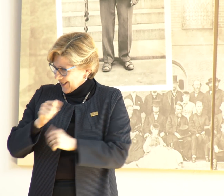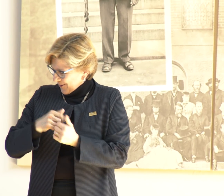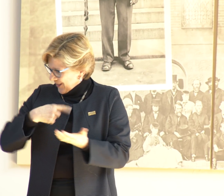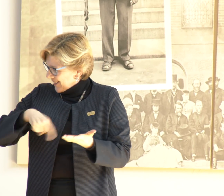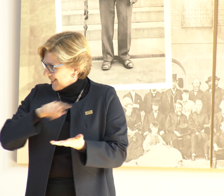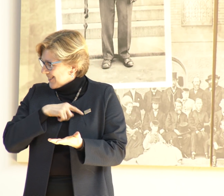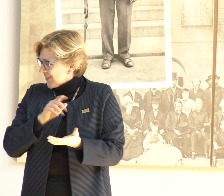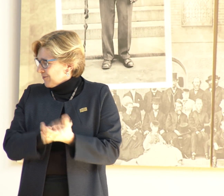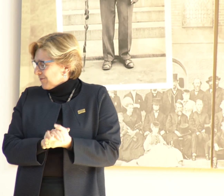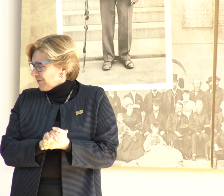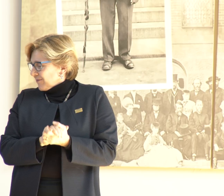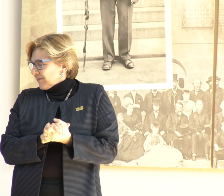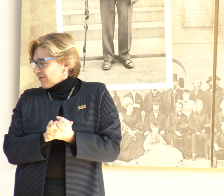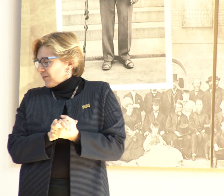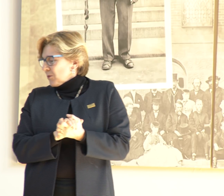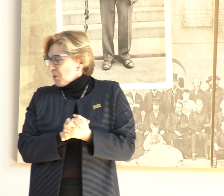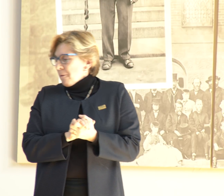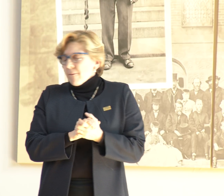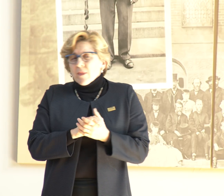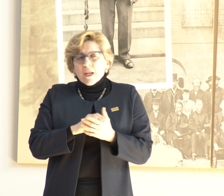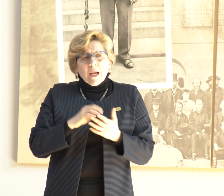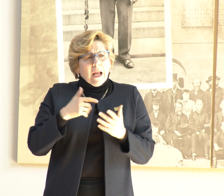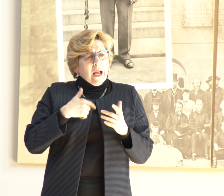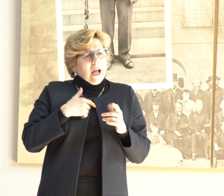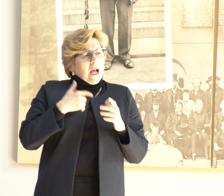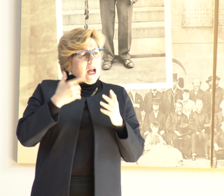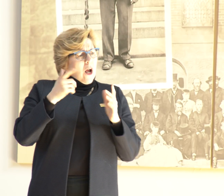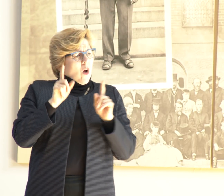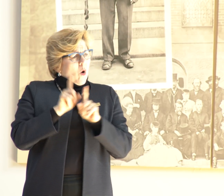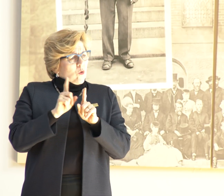Thank you for coming to be part of this special day with us.